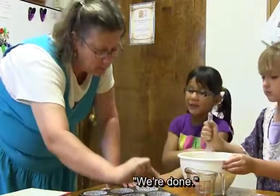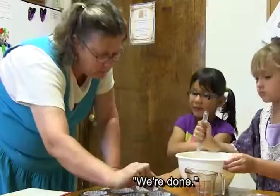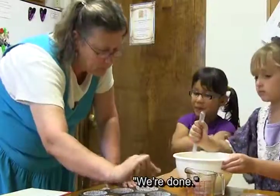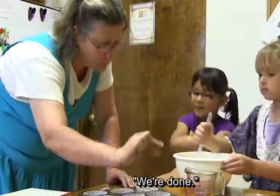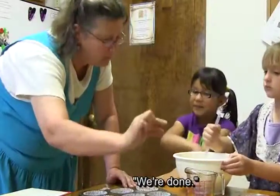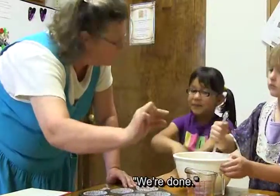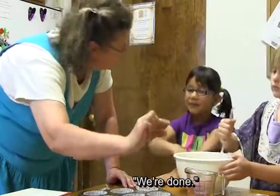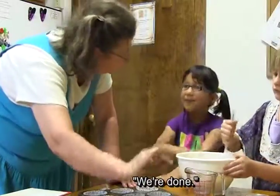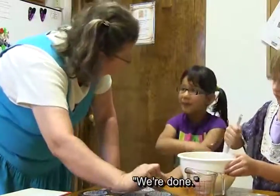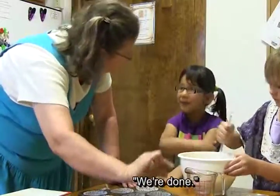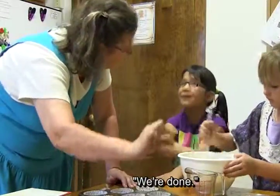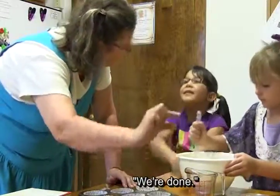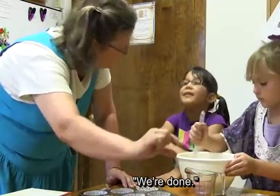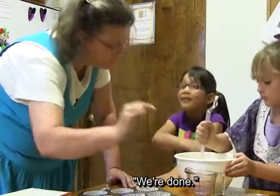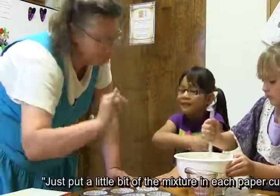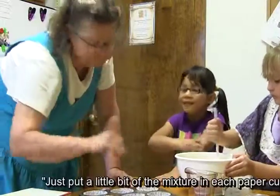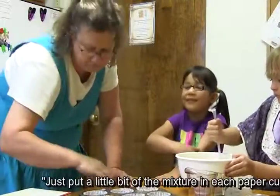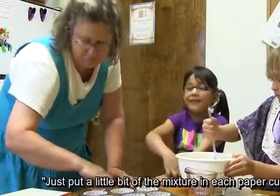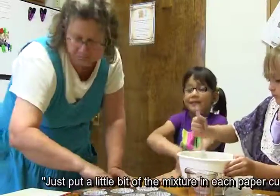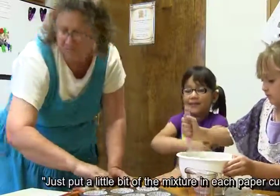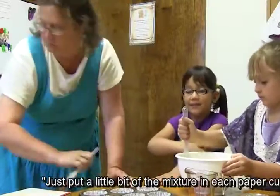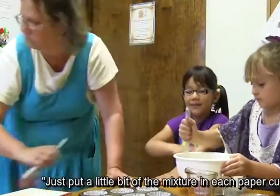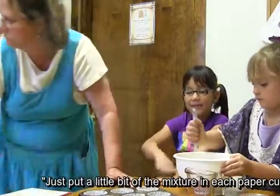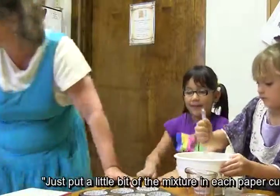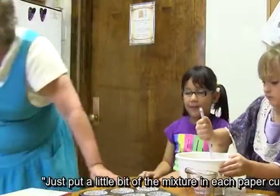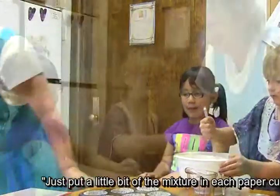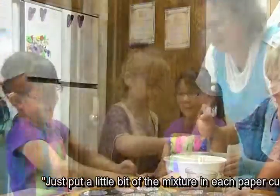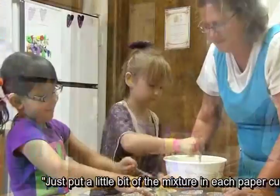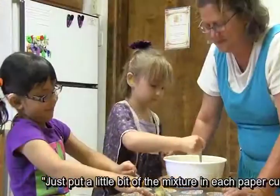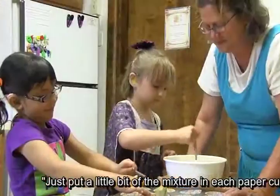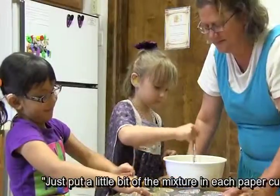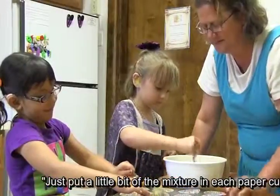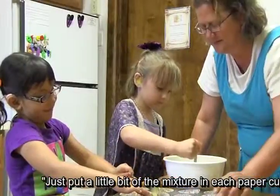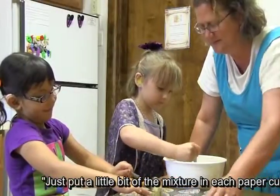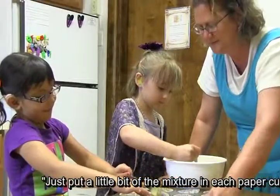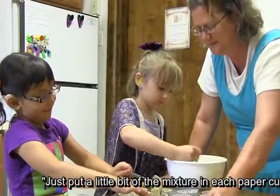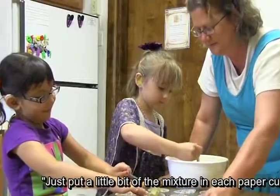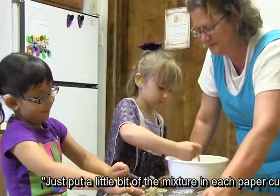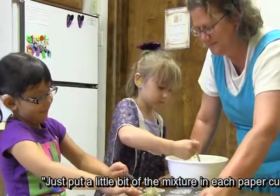We're done. Just put a little bit of the mixture in each paper cup.